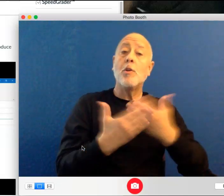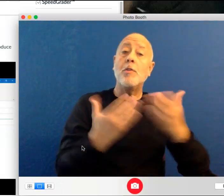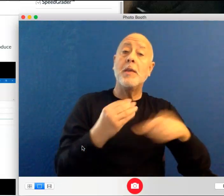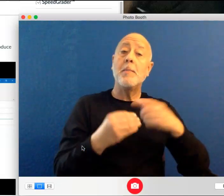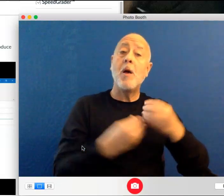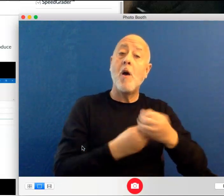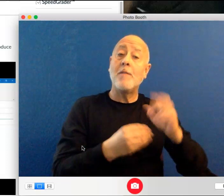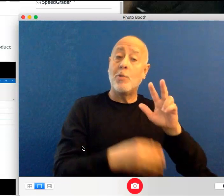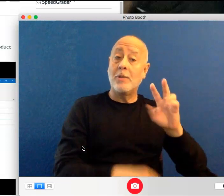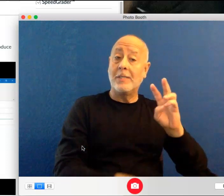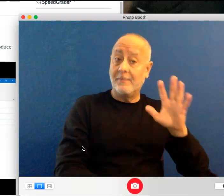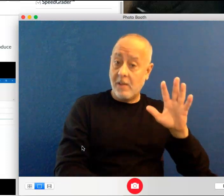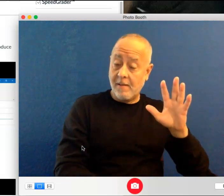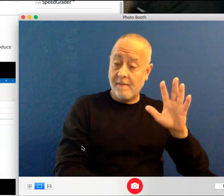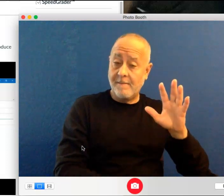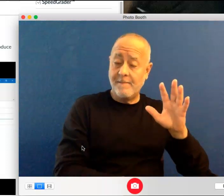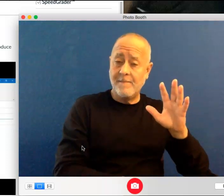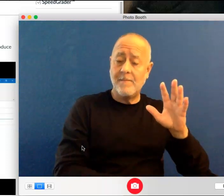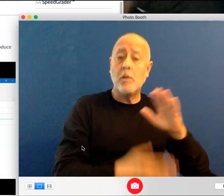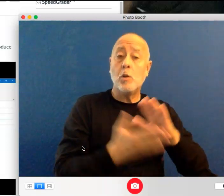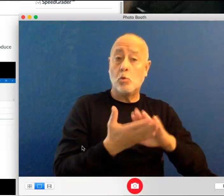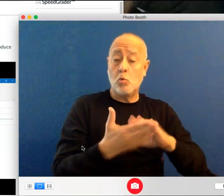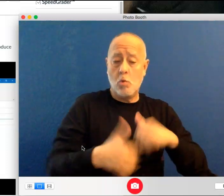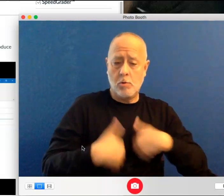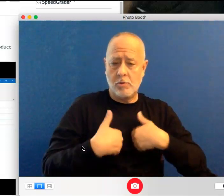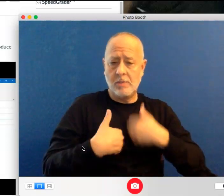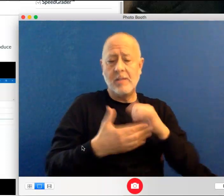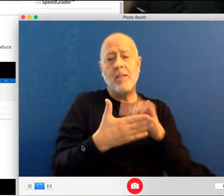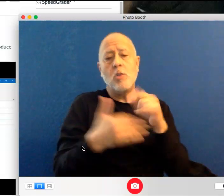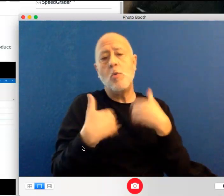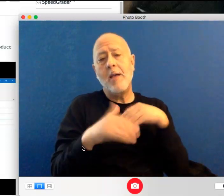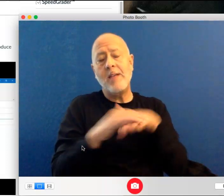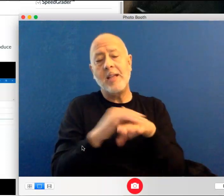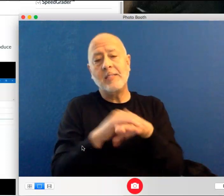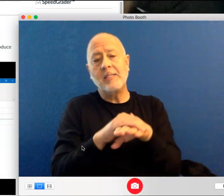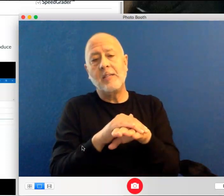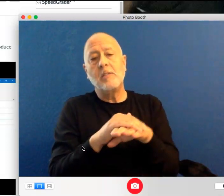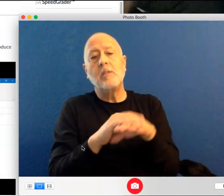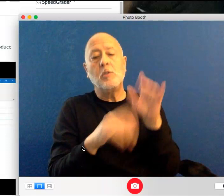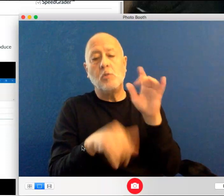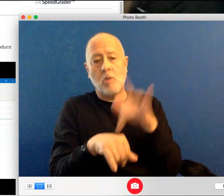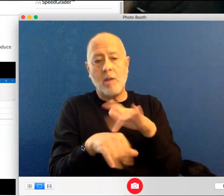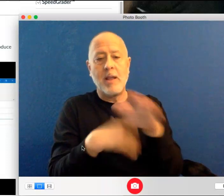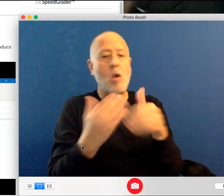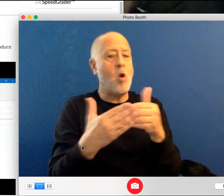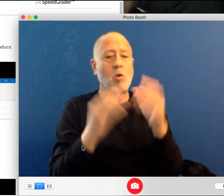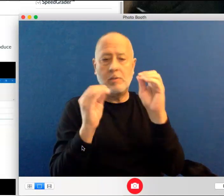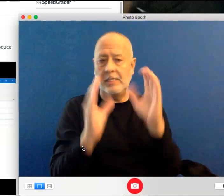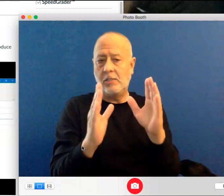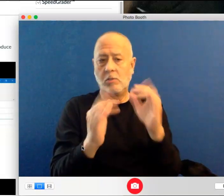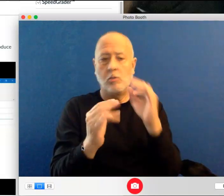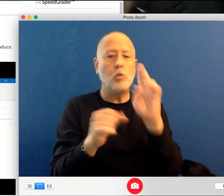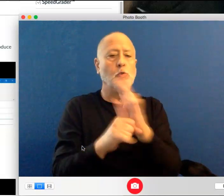Office 365 school address is that you have access to contacting all teachers just by their